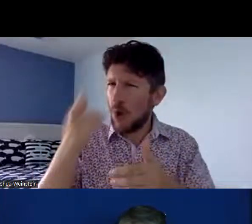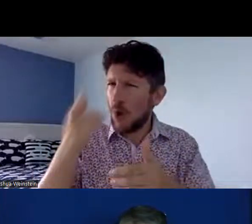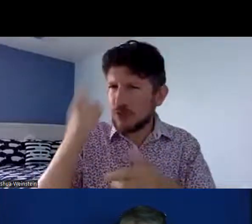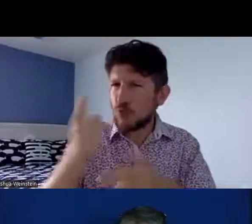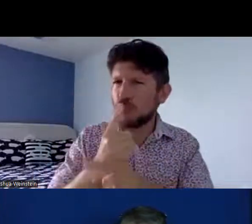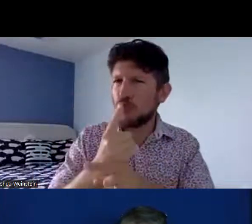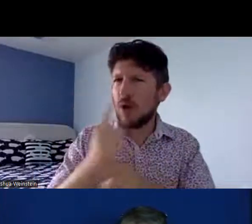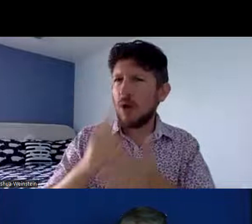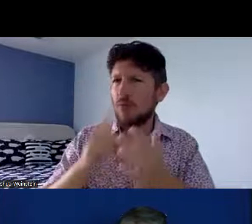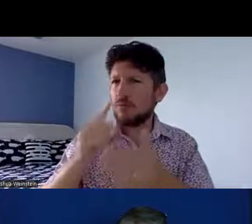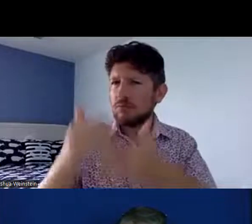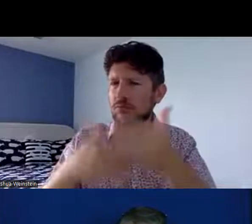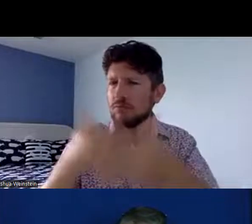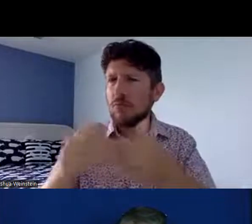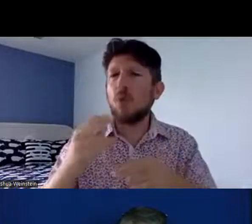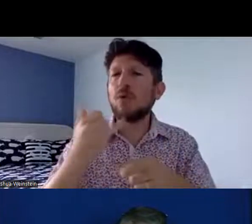to see